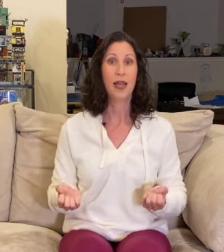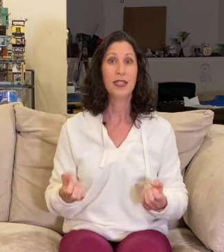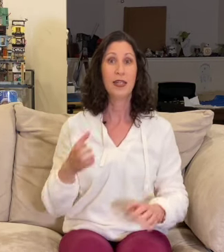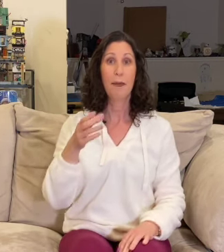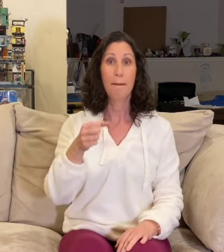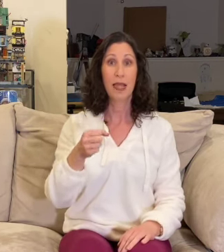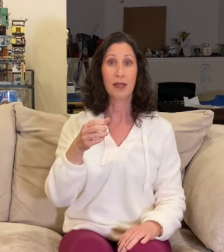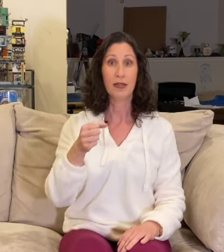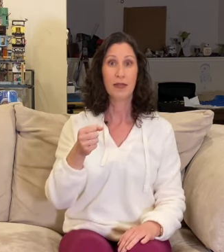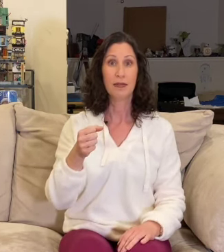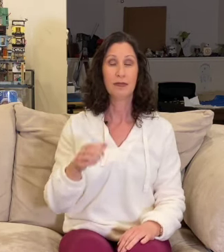milk.